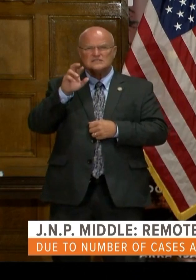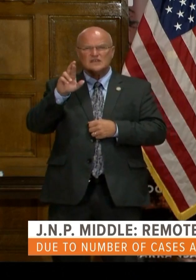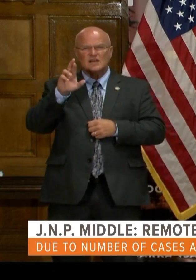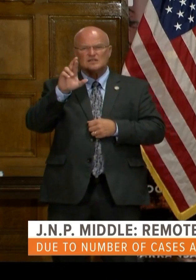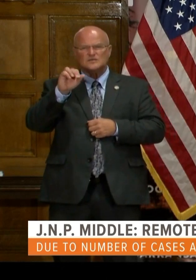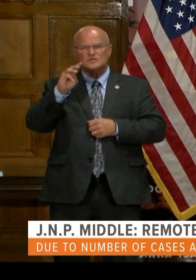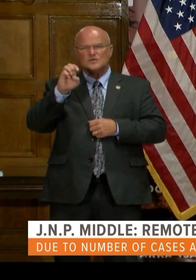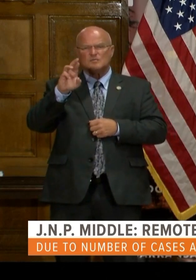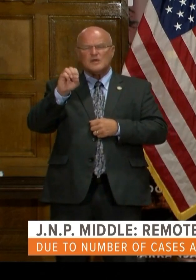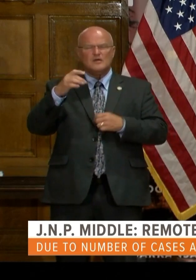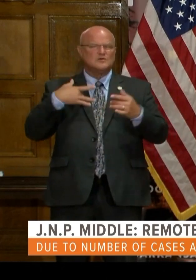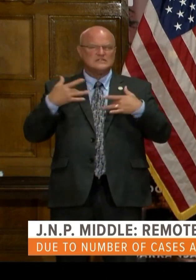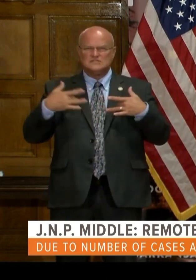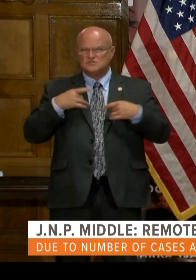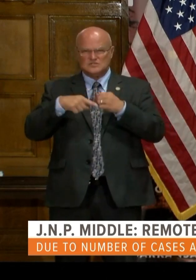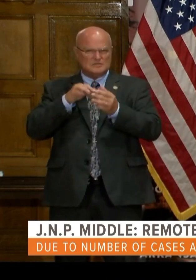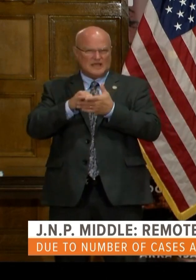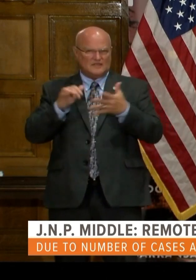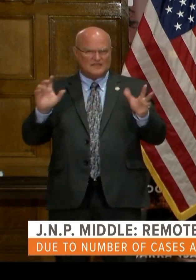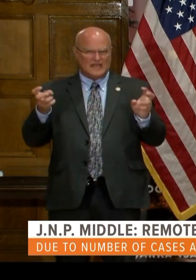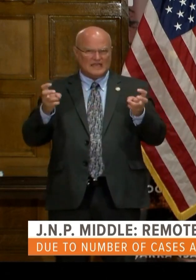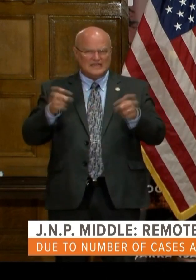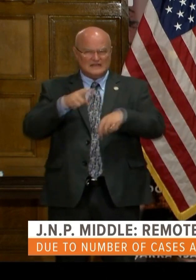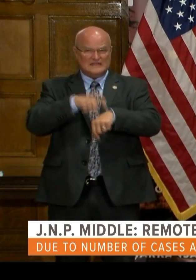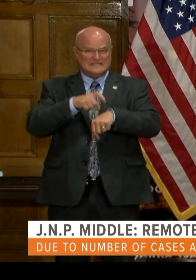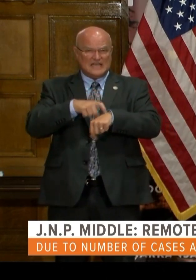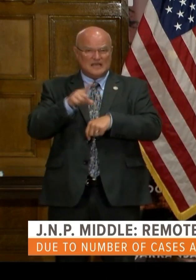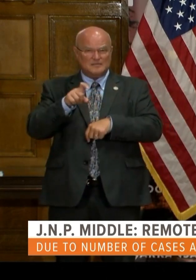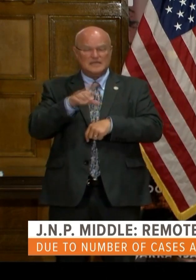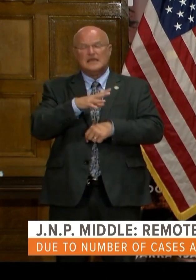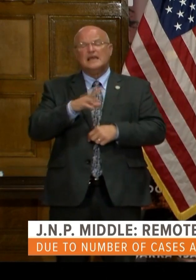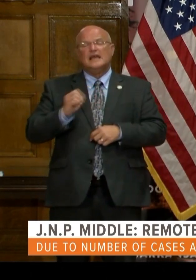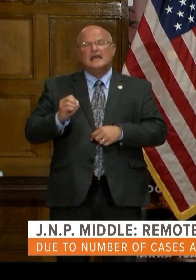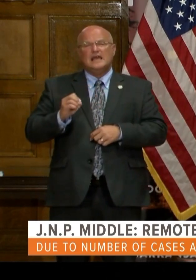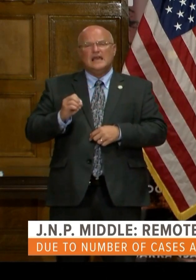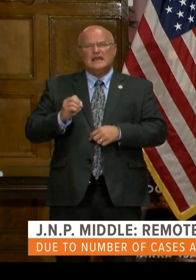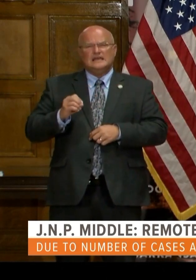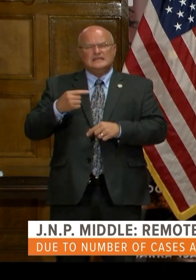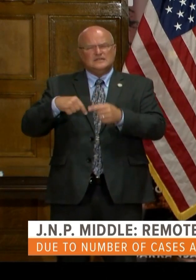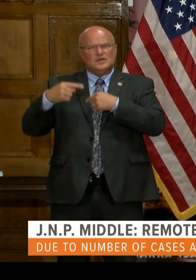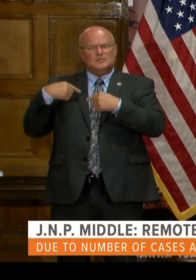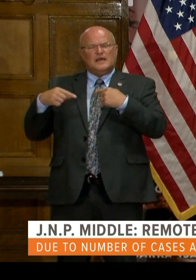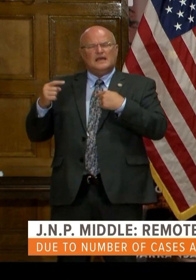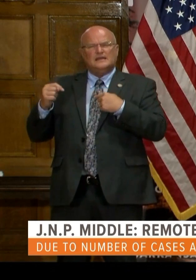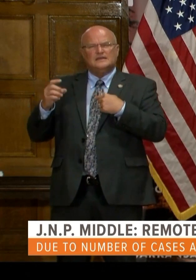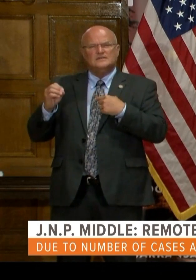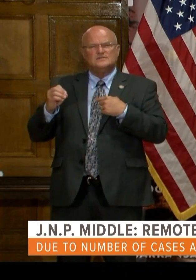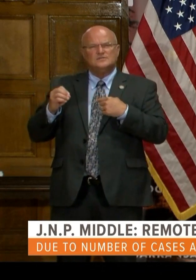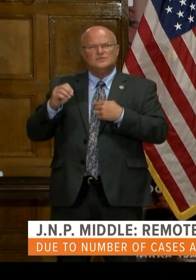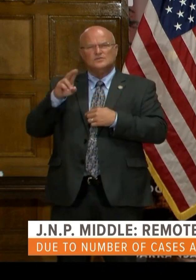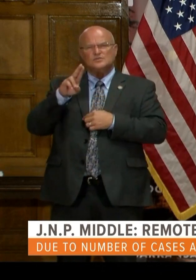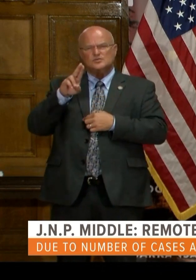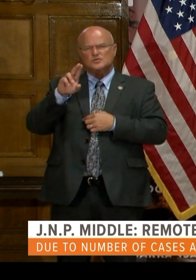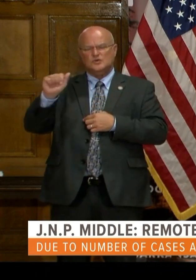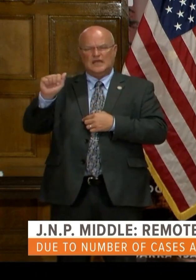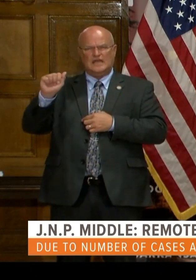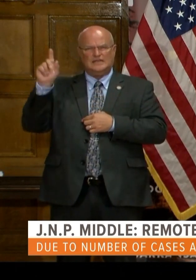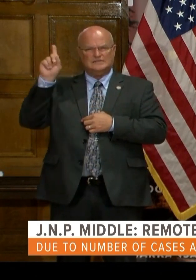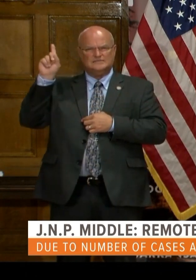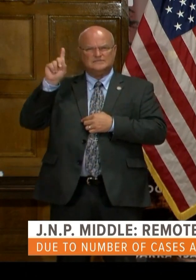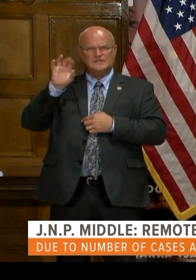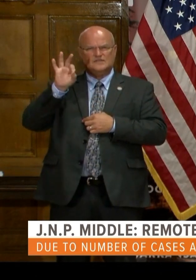concerns about that as well in terms of the timing. And going back to U of A and the cases